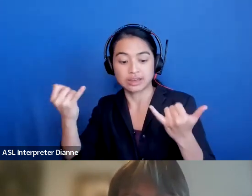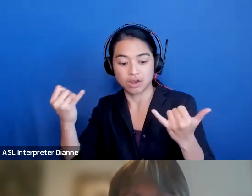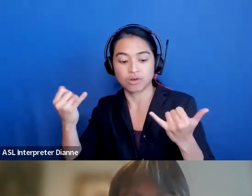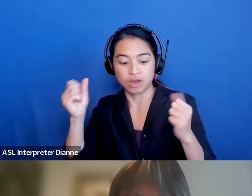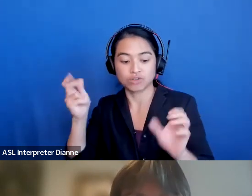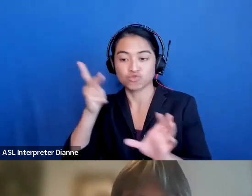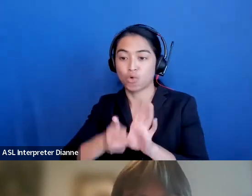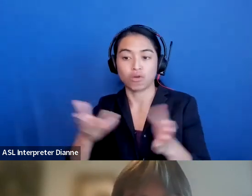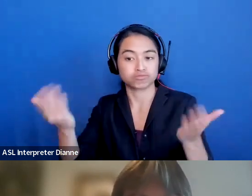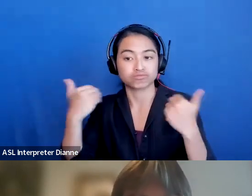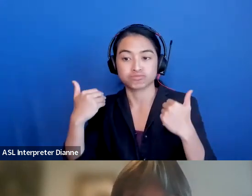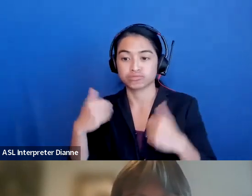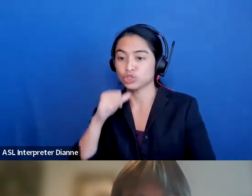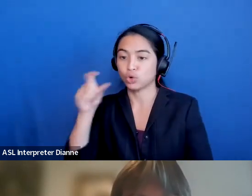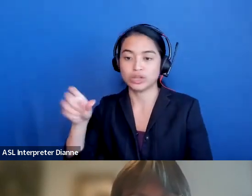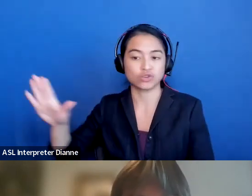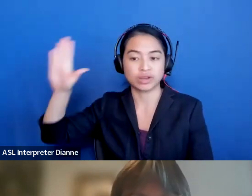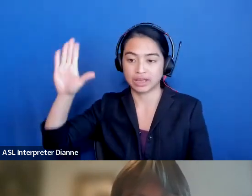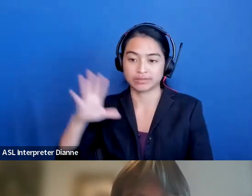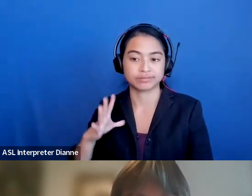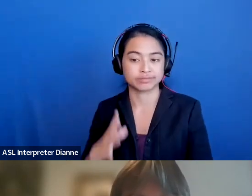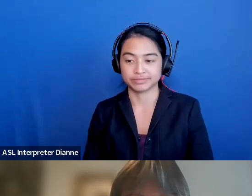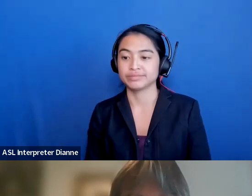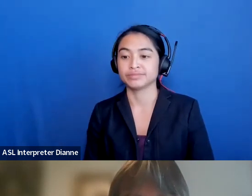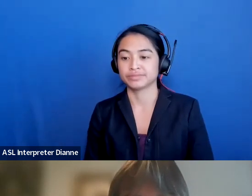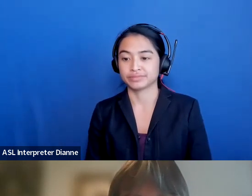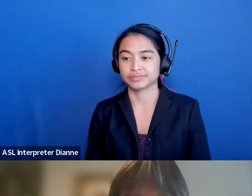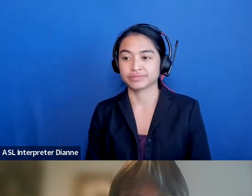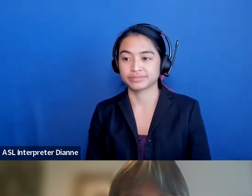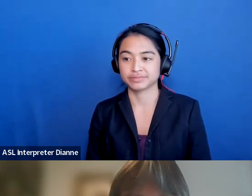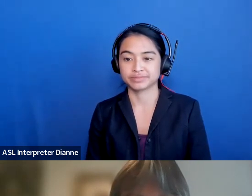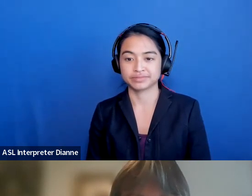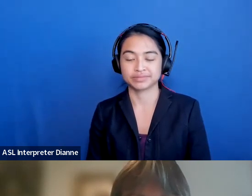join in without even raising your hand. Thanks, Kim.